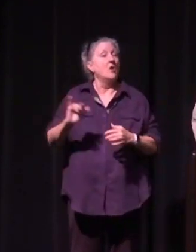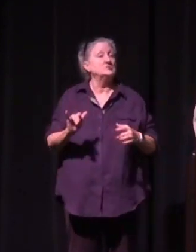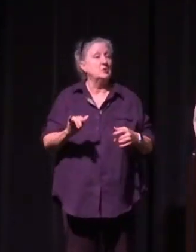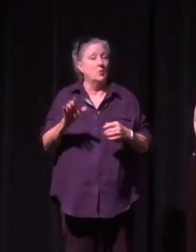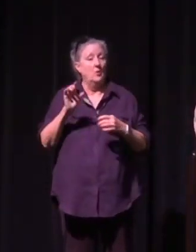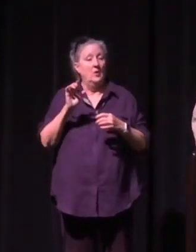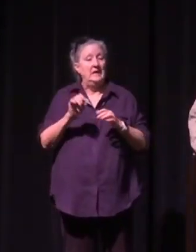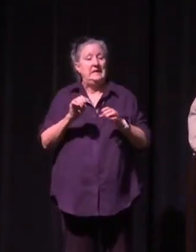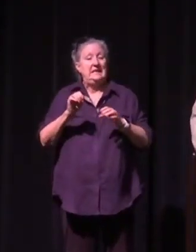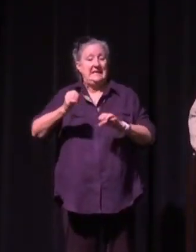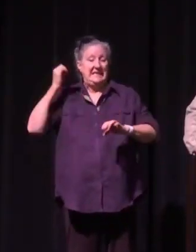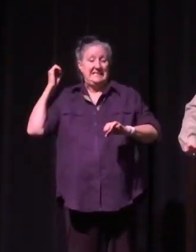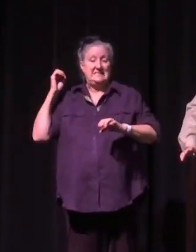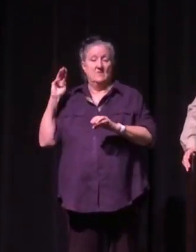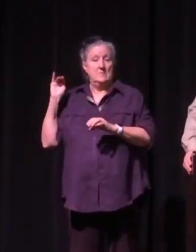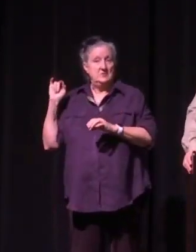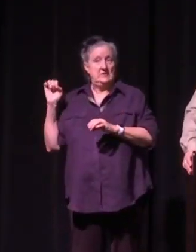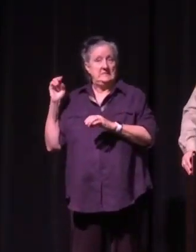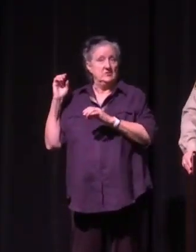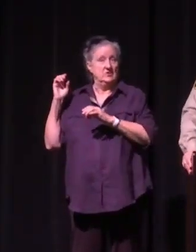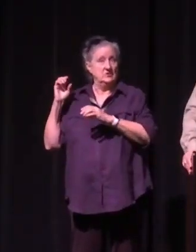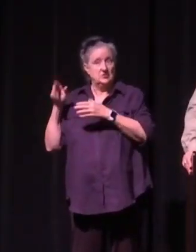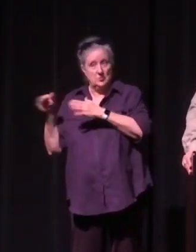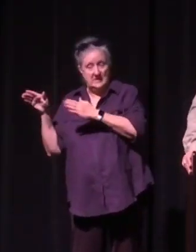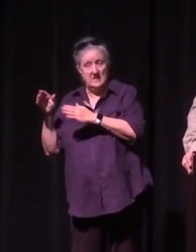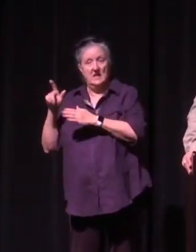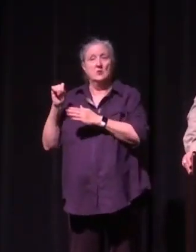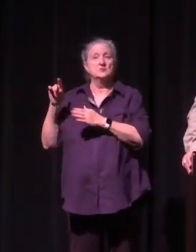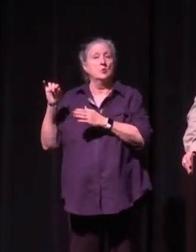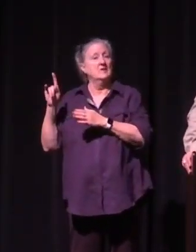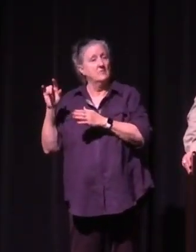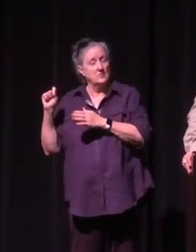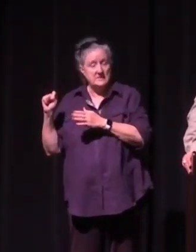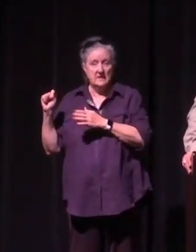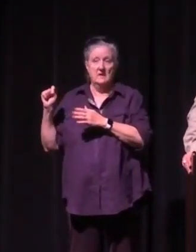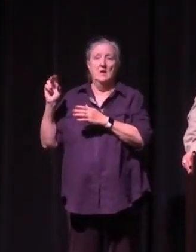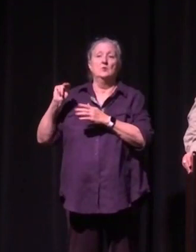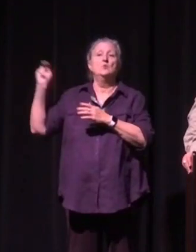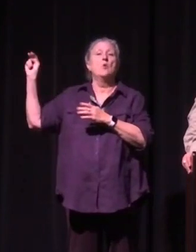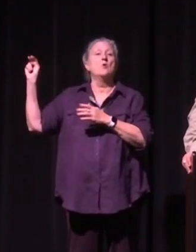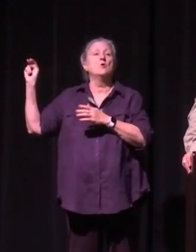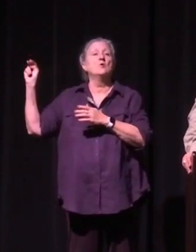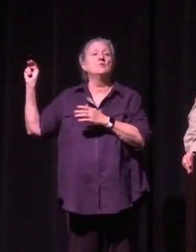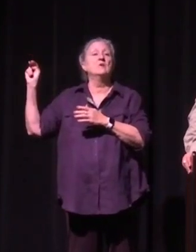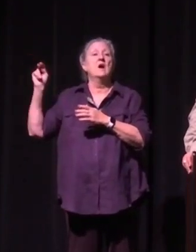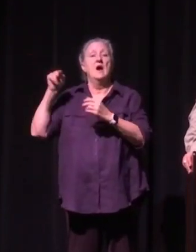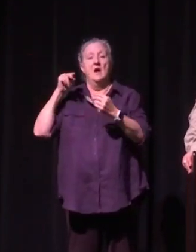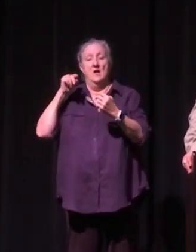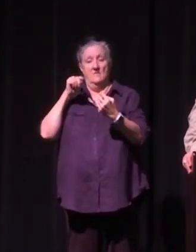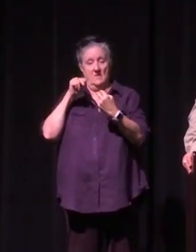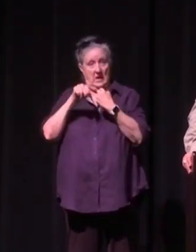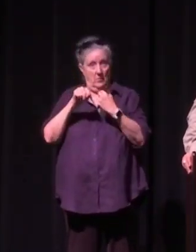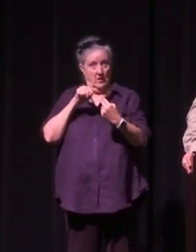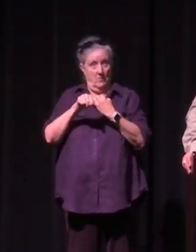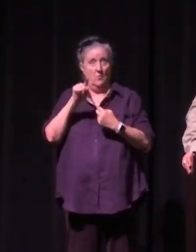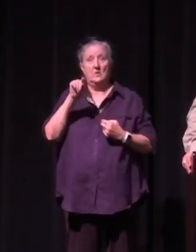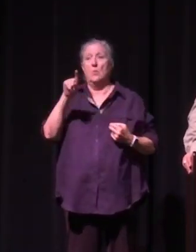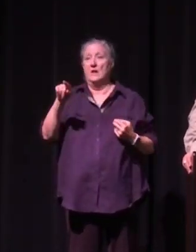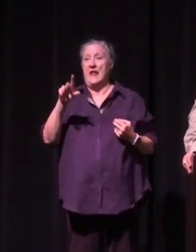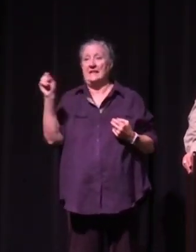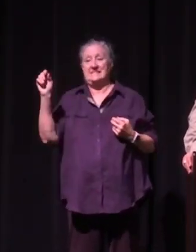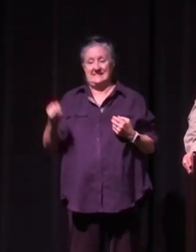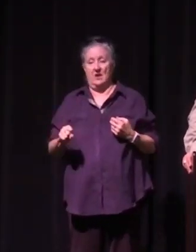Also east of Mission Street, Los Olivos, north of Highway 101,